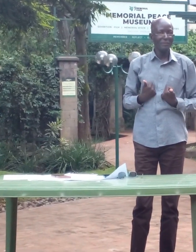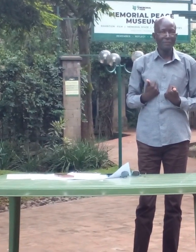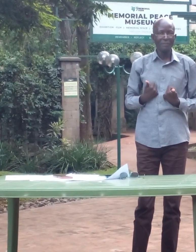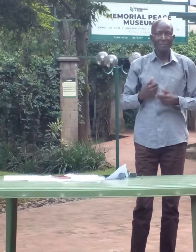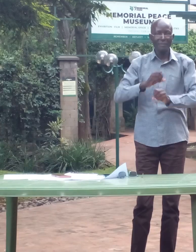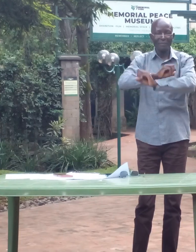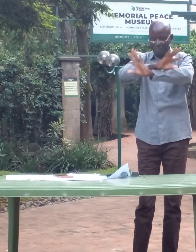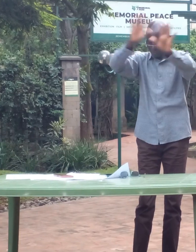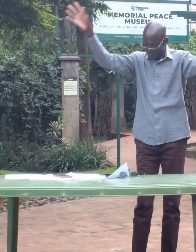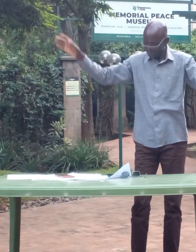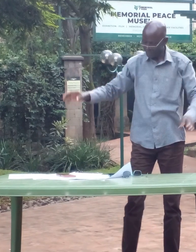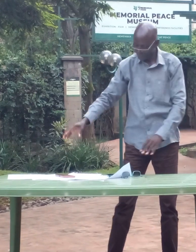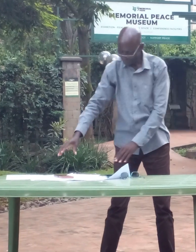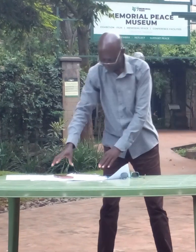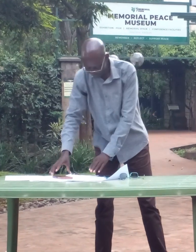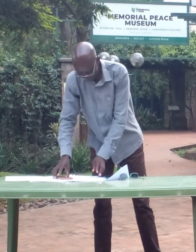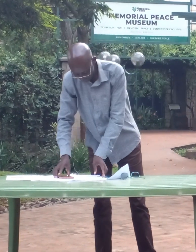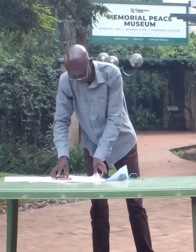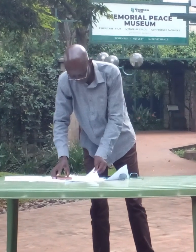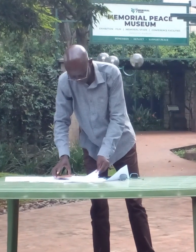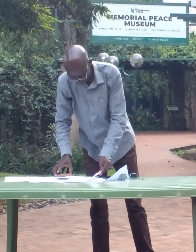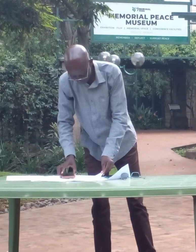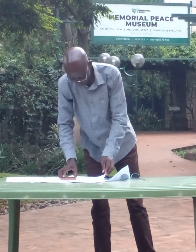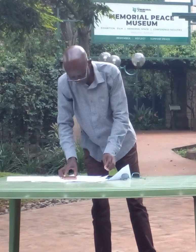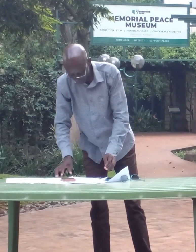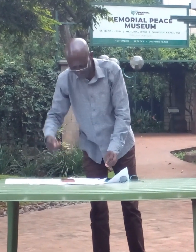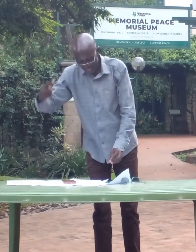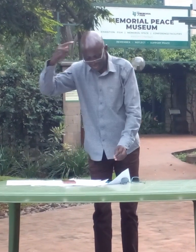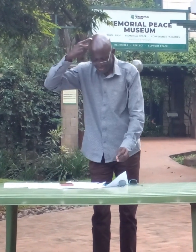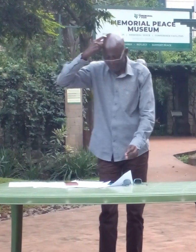we want you to be we want you to post.